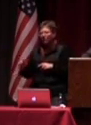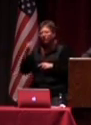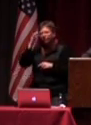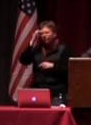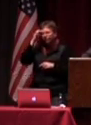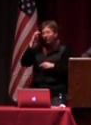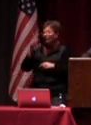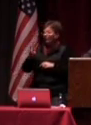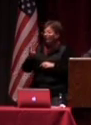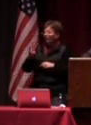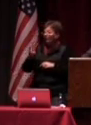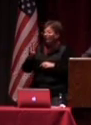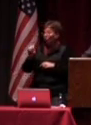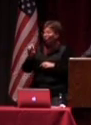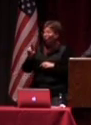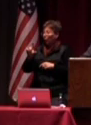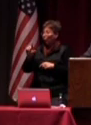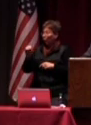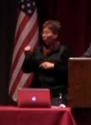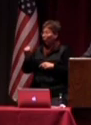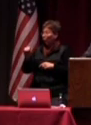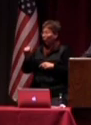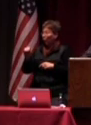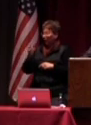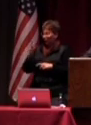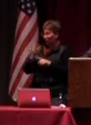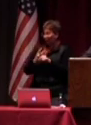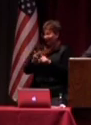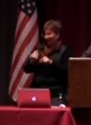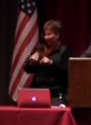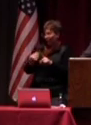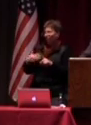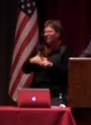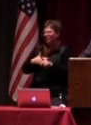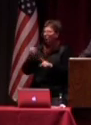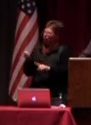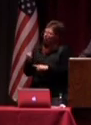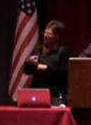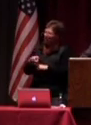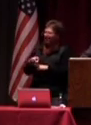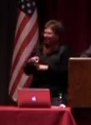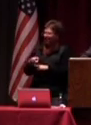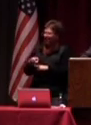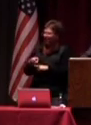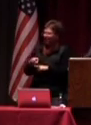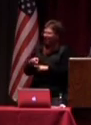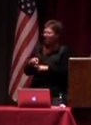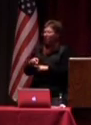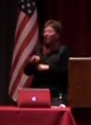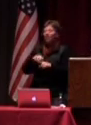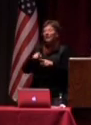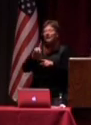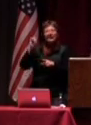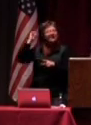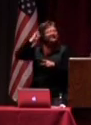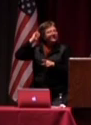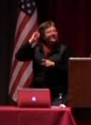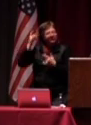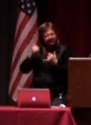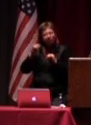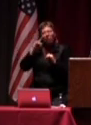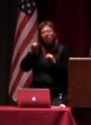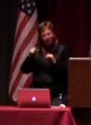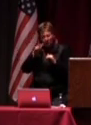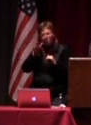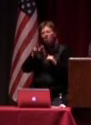defeat at Waterloo 4 months before, he had still not entirely renounced the possibility that he might someday return to the